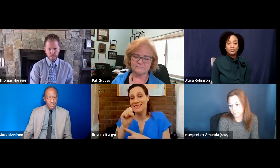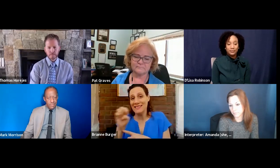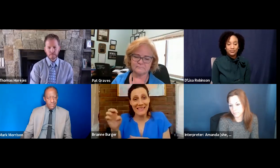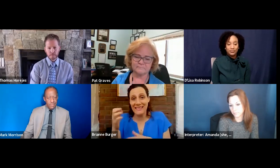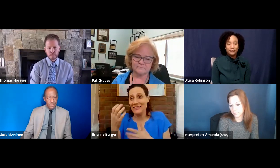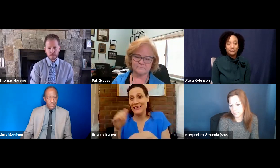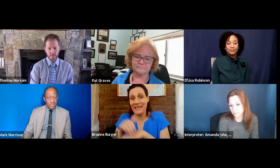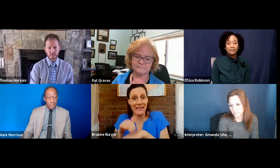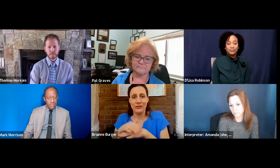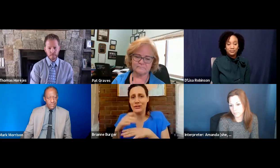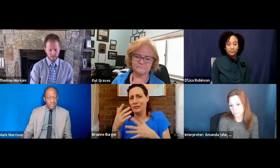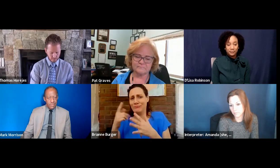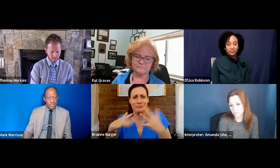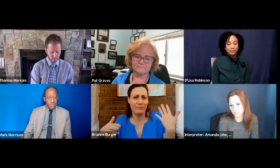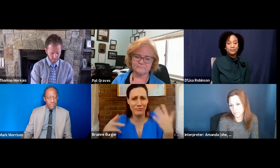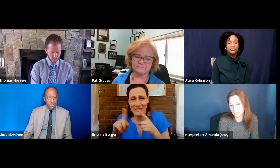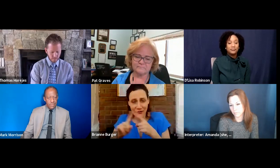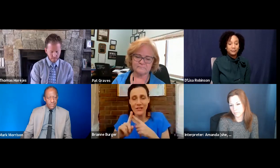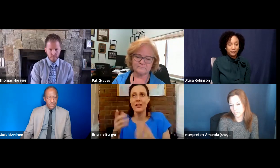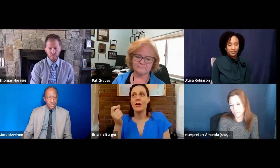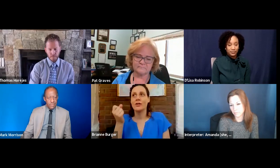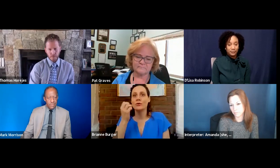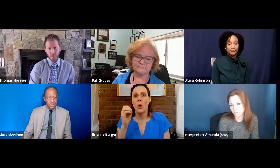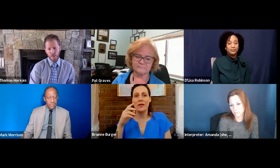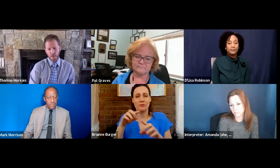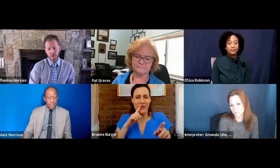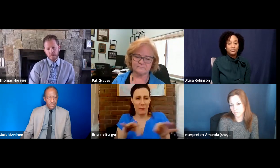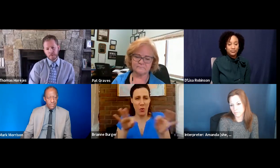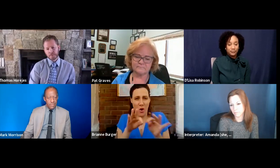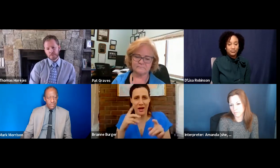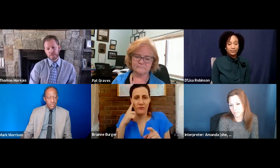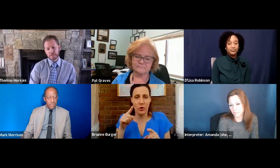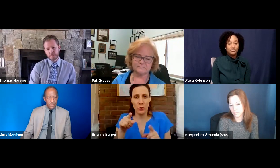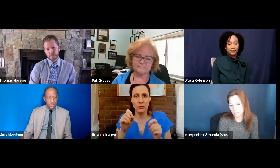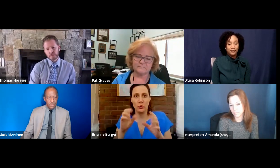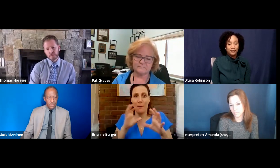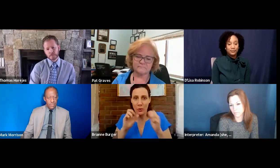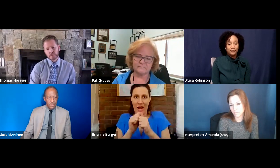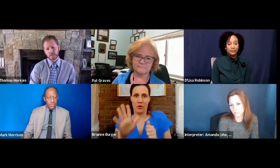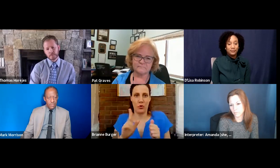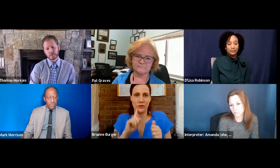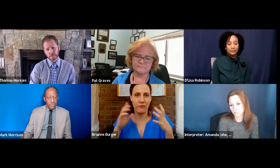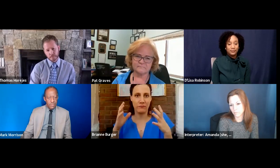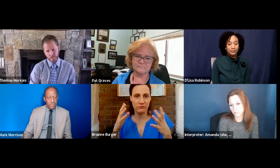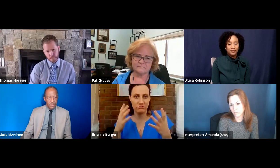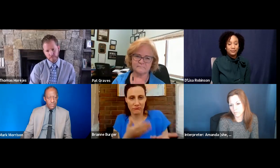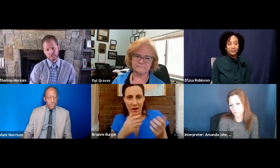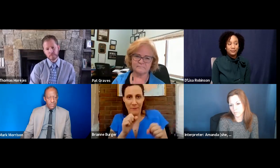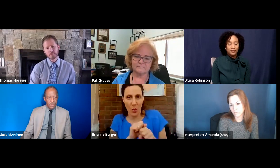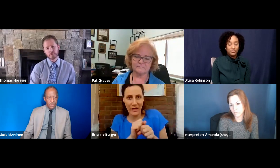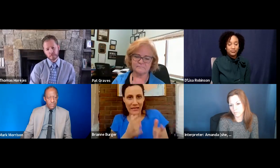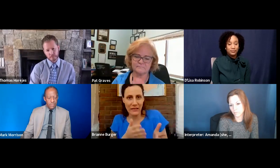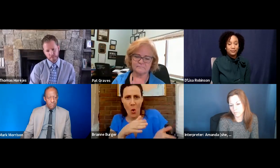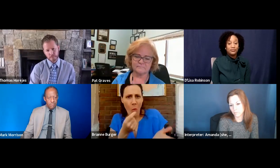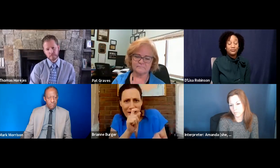for different types of interpreting. Some use signed exact English, whereas others use American Sign Language. So it's really important for you to